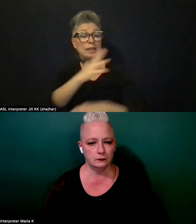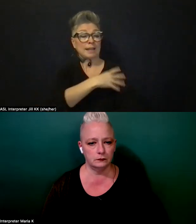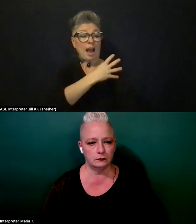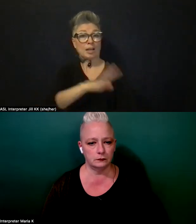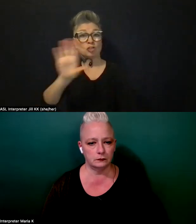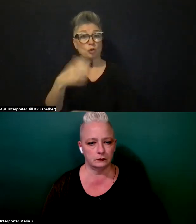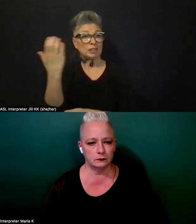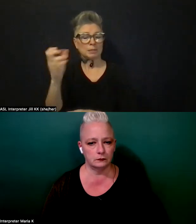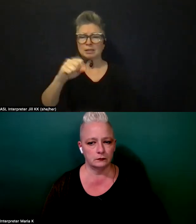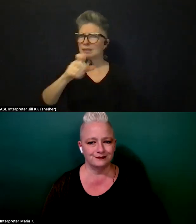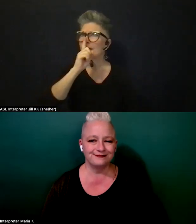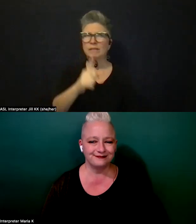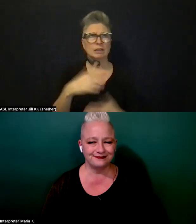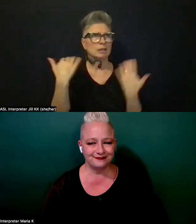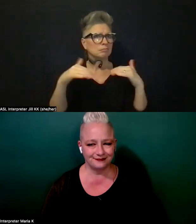Definitely beautiful cartoon.